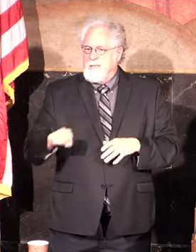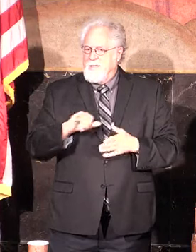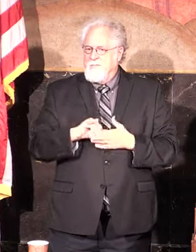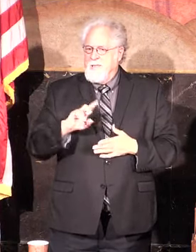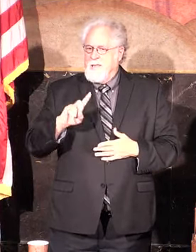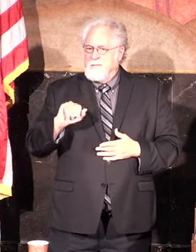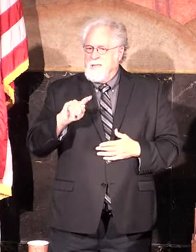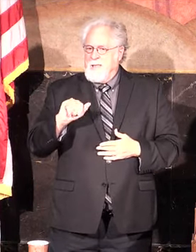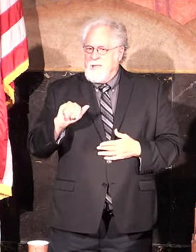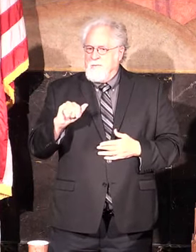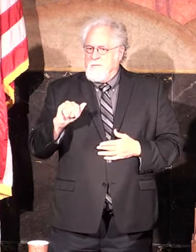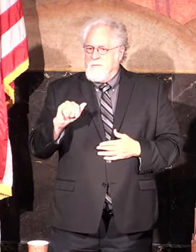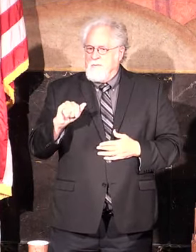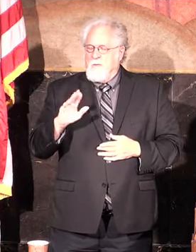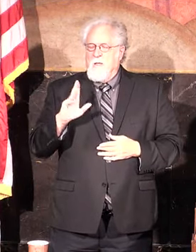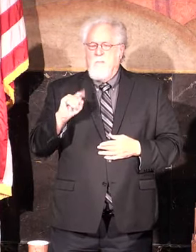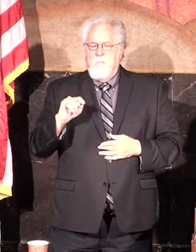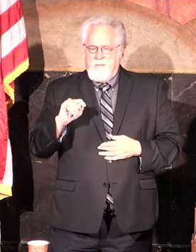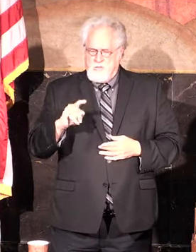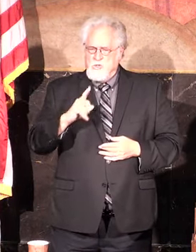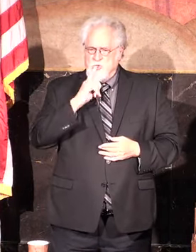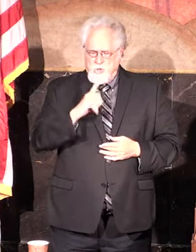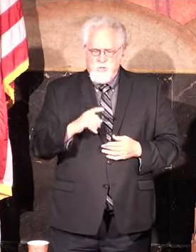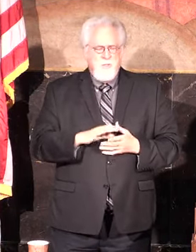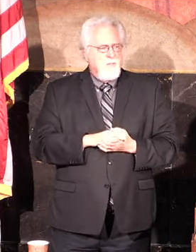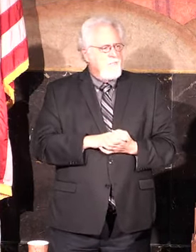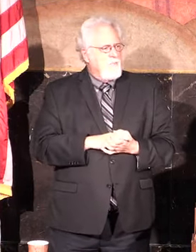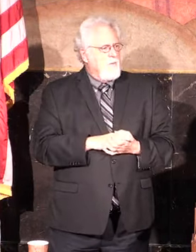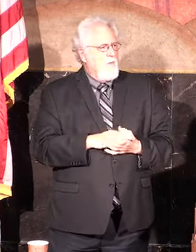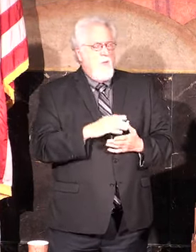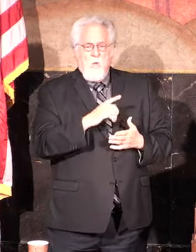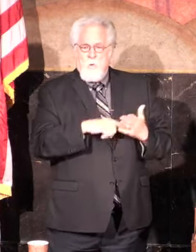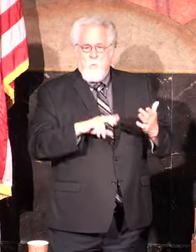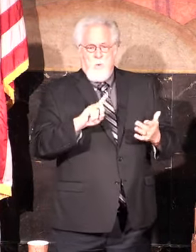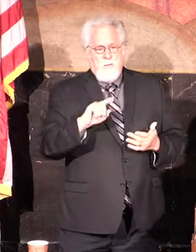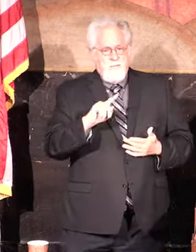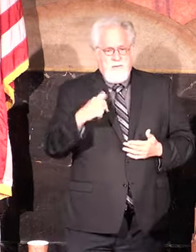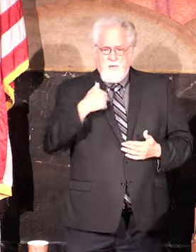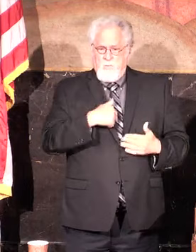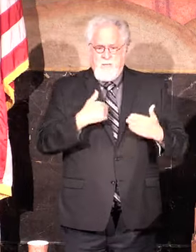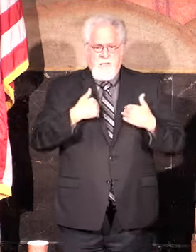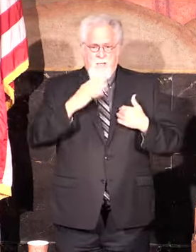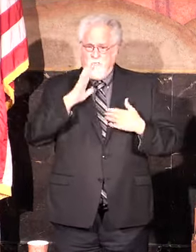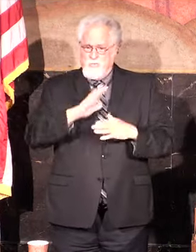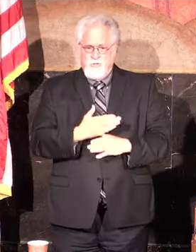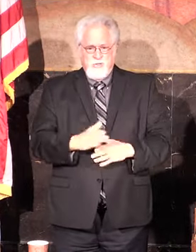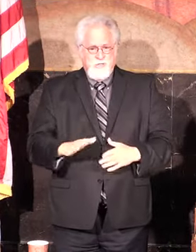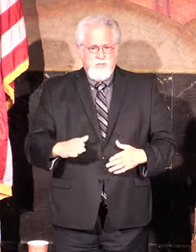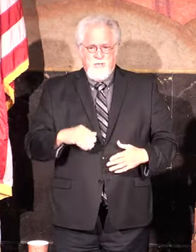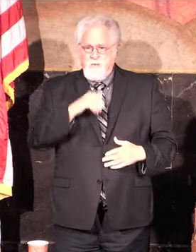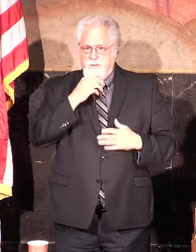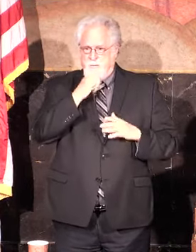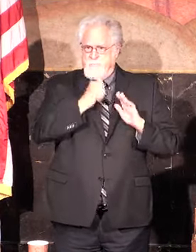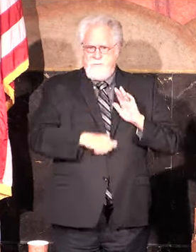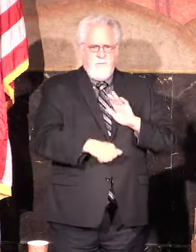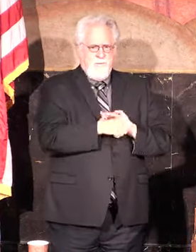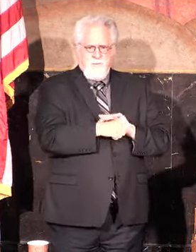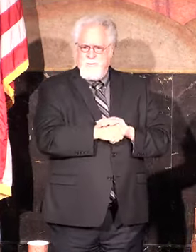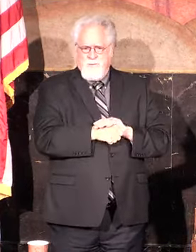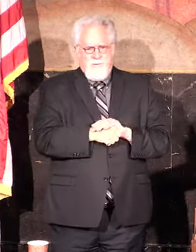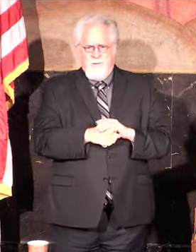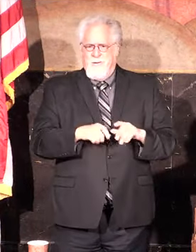information, but certainly what we have we will share. We're not going to hide it from anybody,